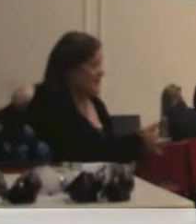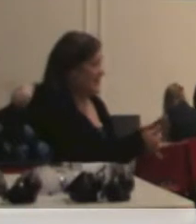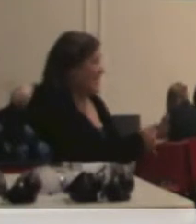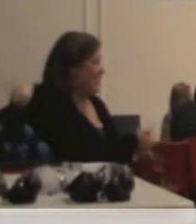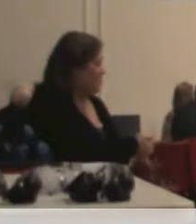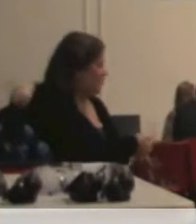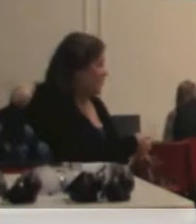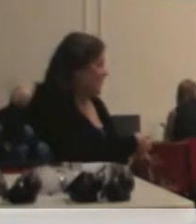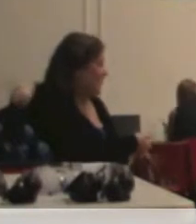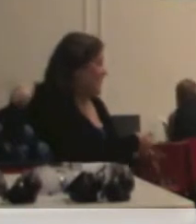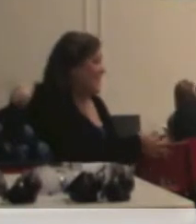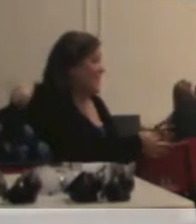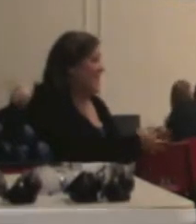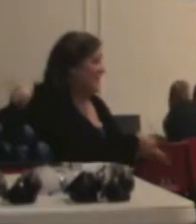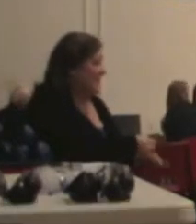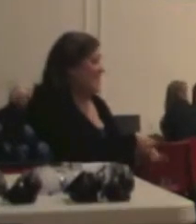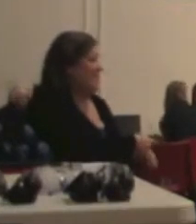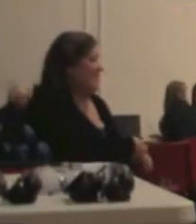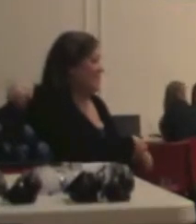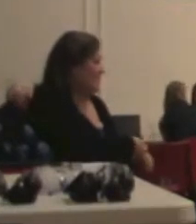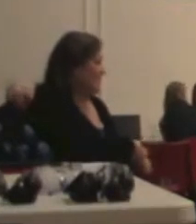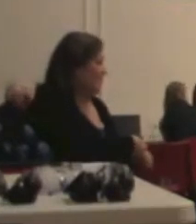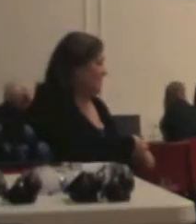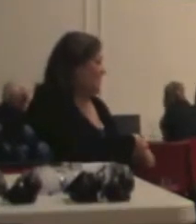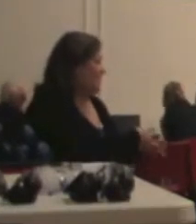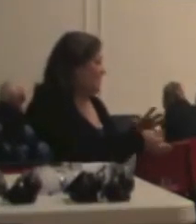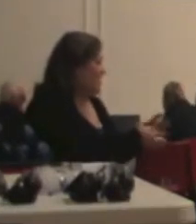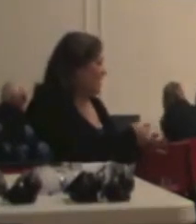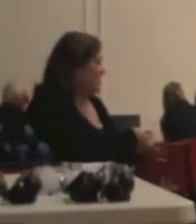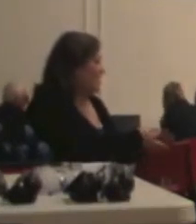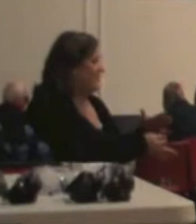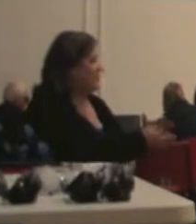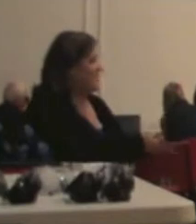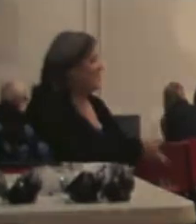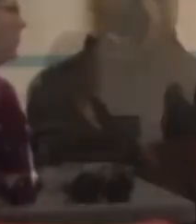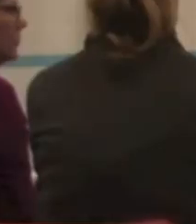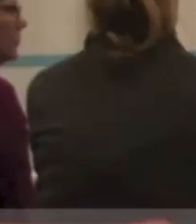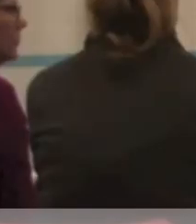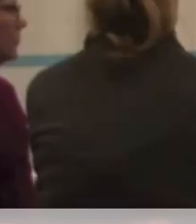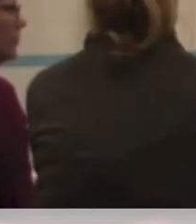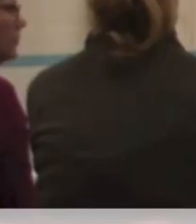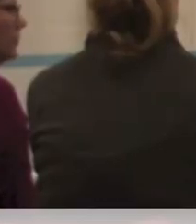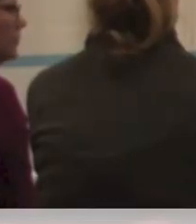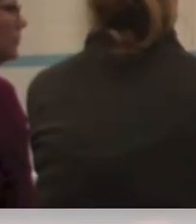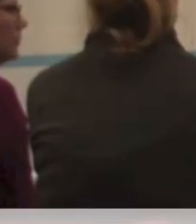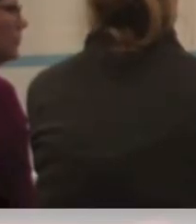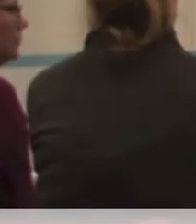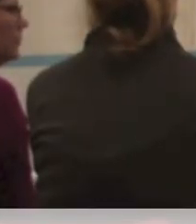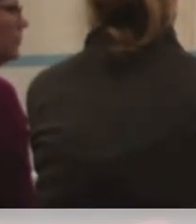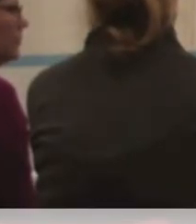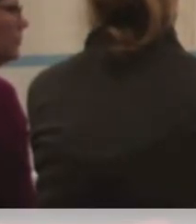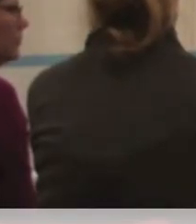explaining combined sight and hearing loss, and how this can affect daily life. The organisation's Digital Inclusion Workshop